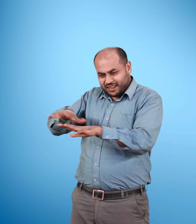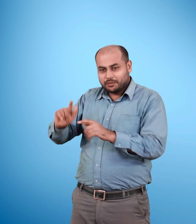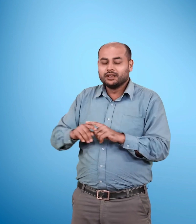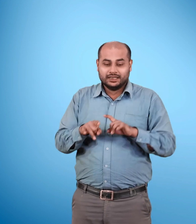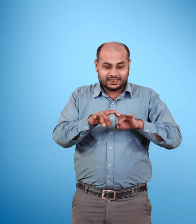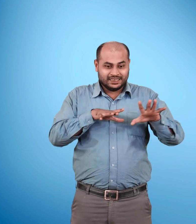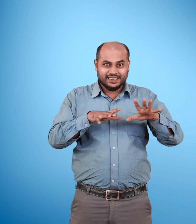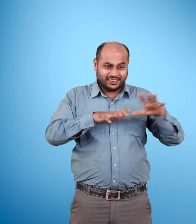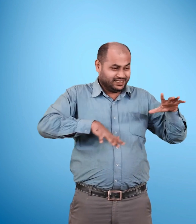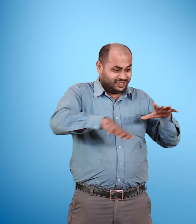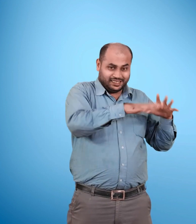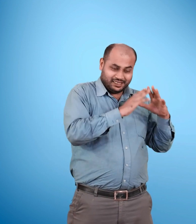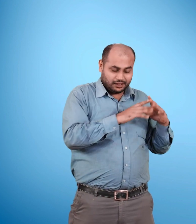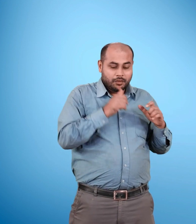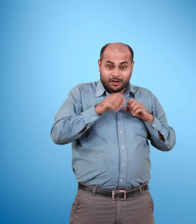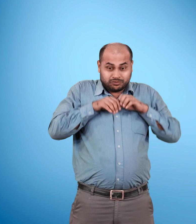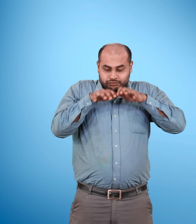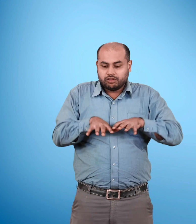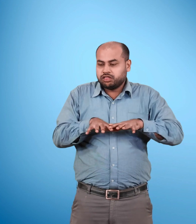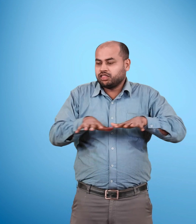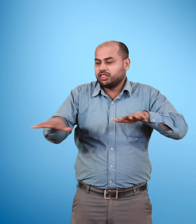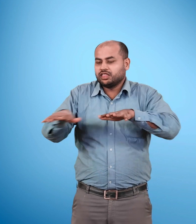villages and cities may get submerged by water.